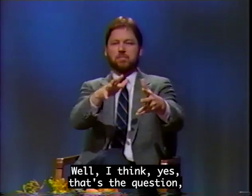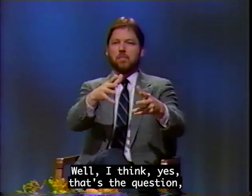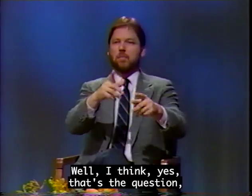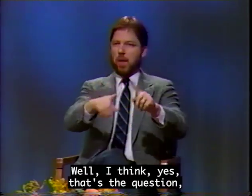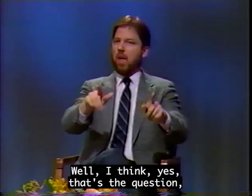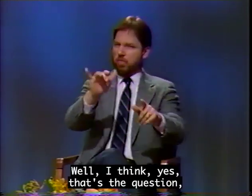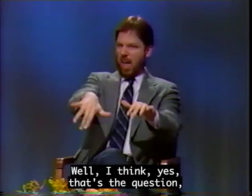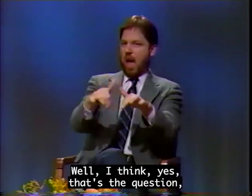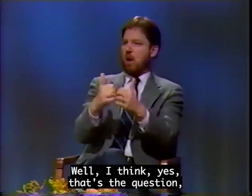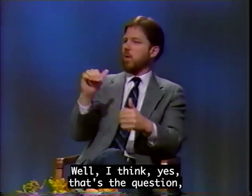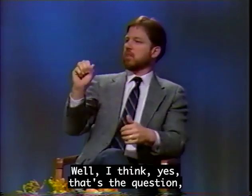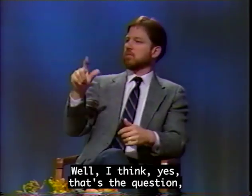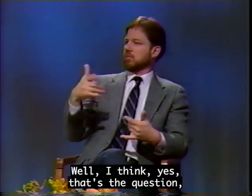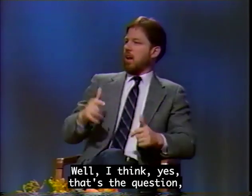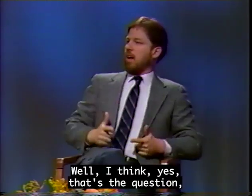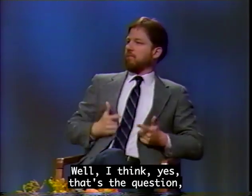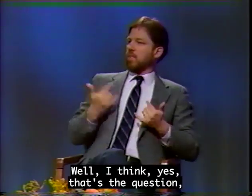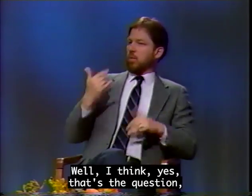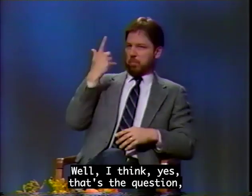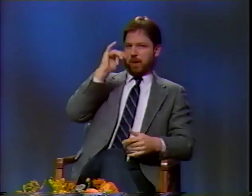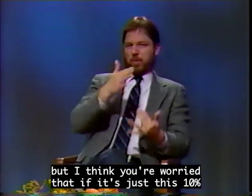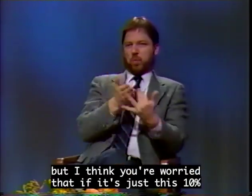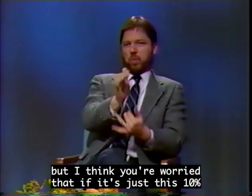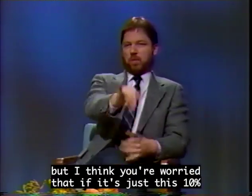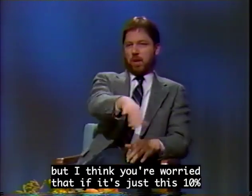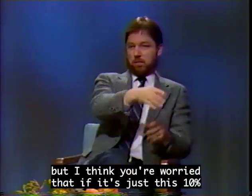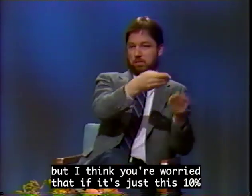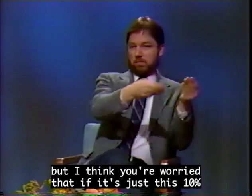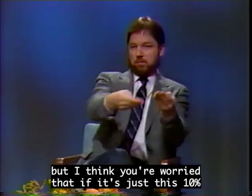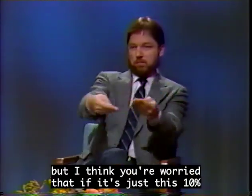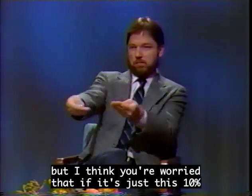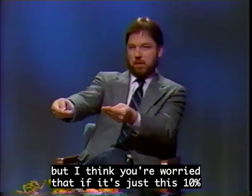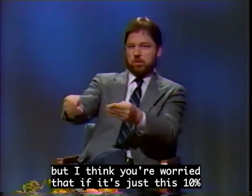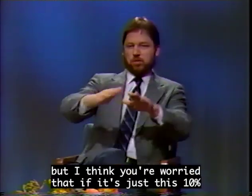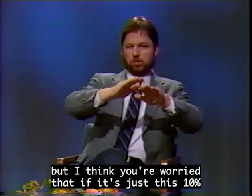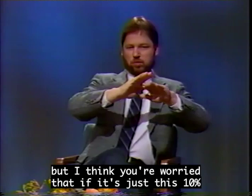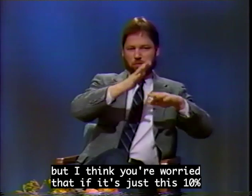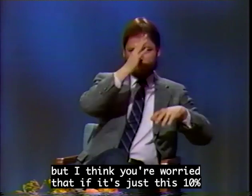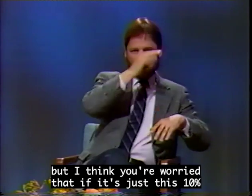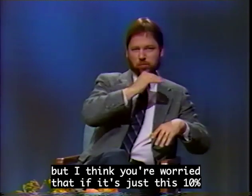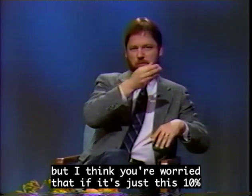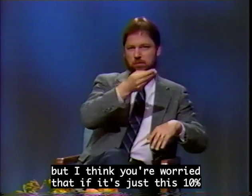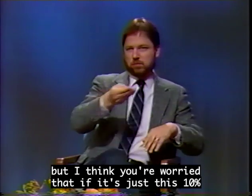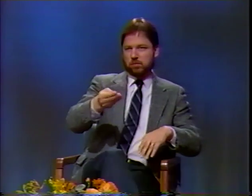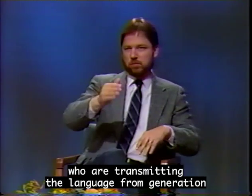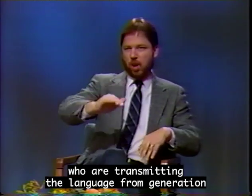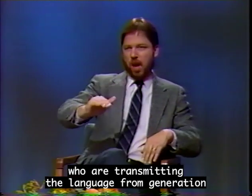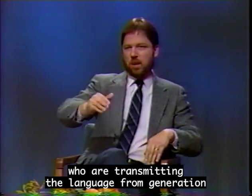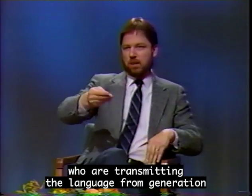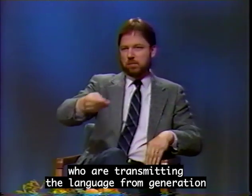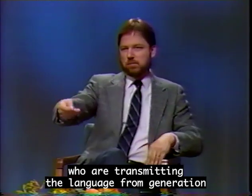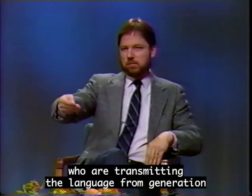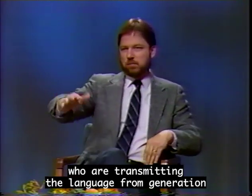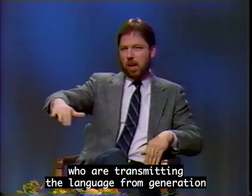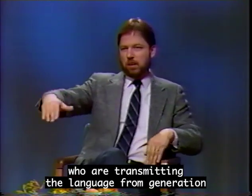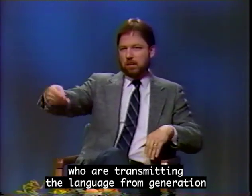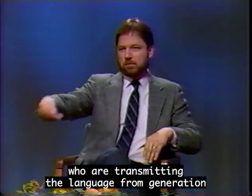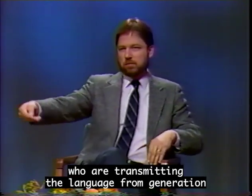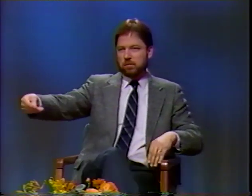Well, I think, yes, that's the question, but I think you're worried that if it's just this 10% who are transmitting the language from generation